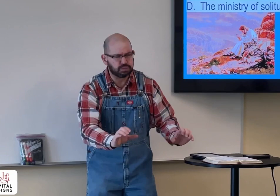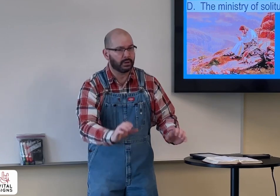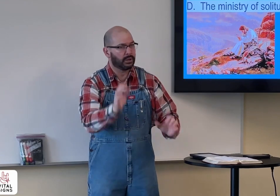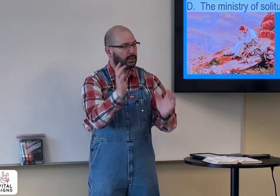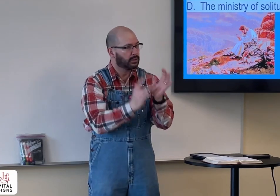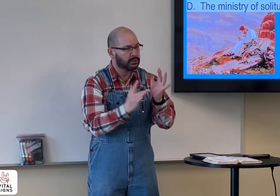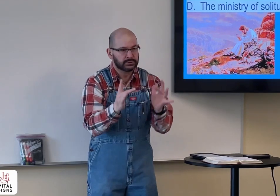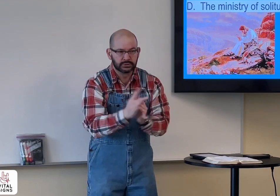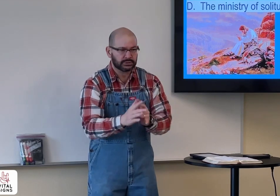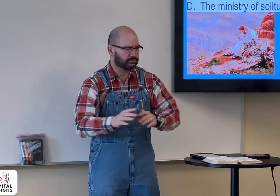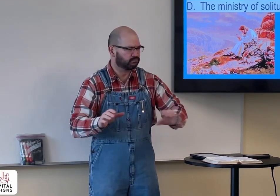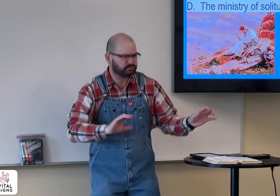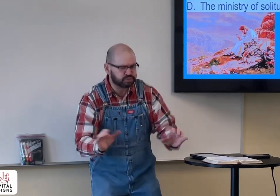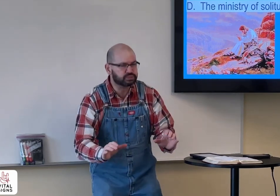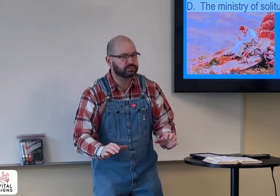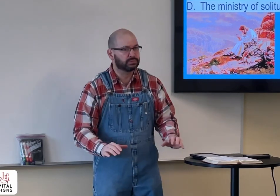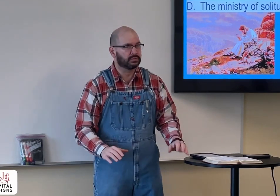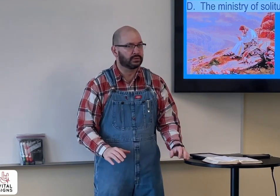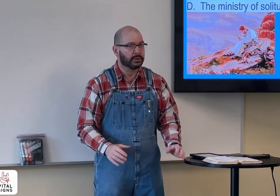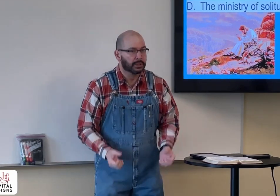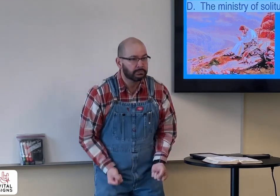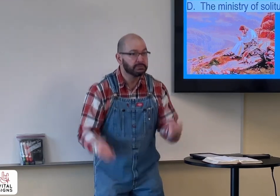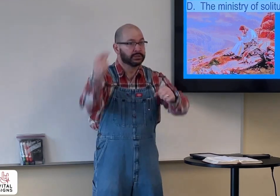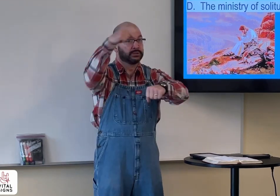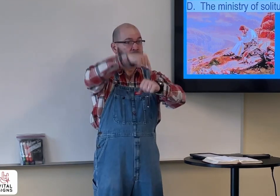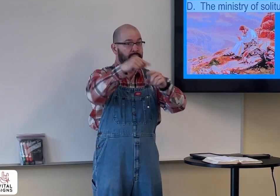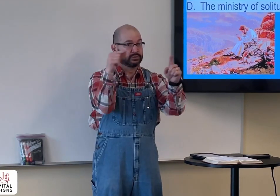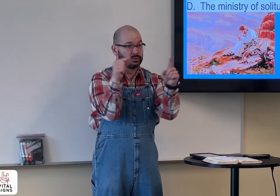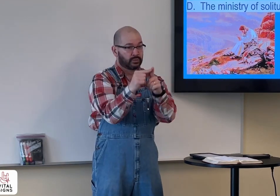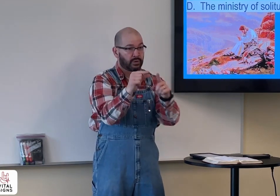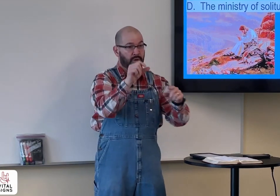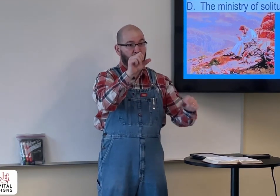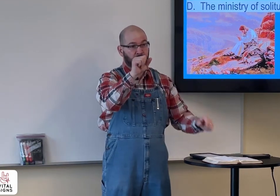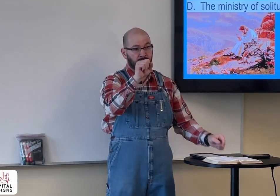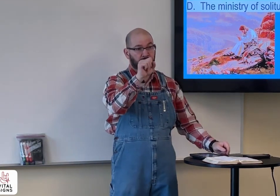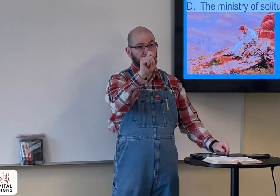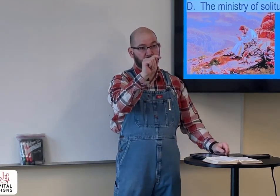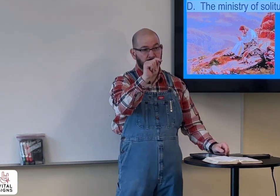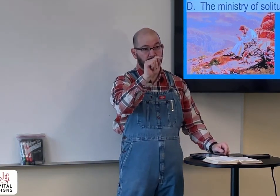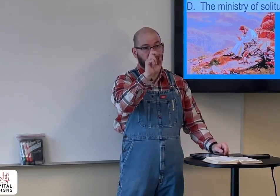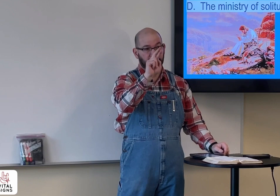You always see Jesus and busy. Many times the word